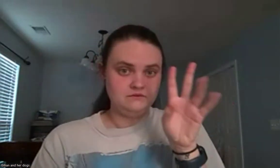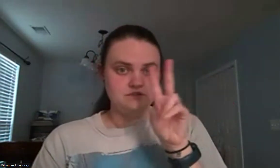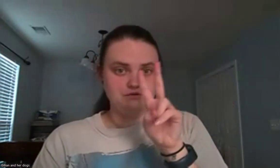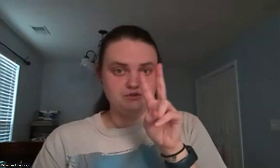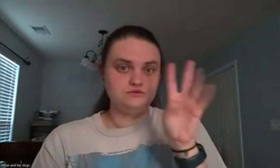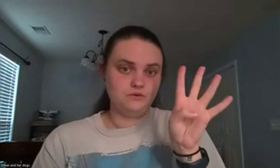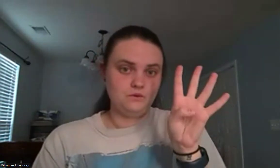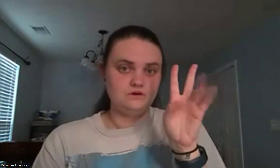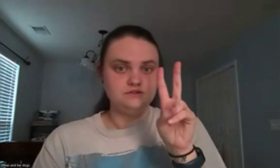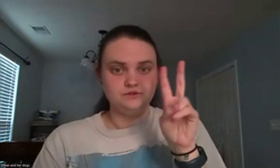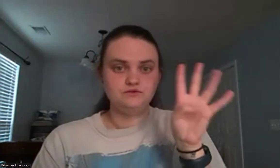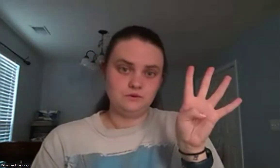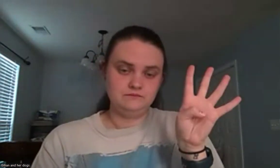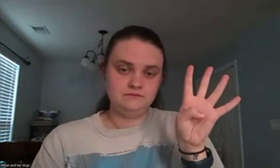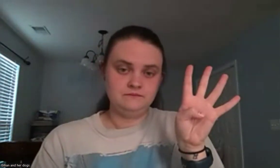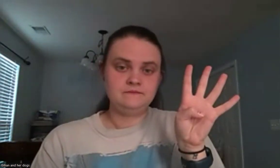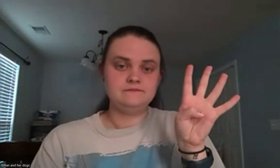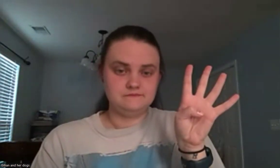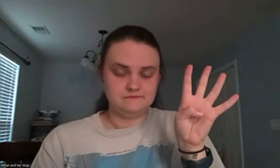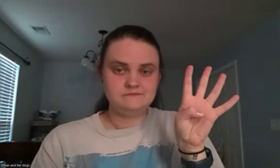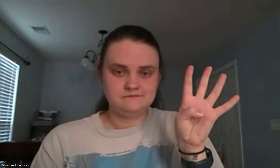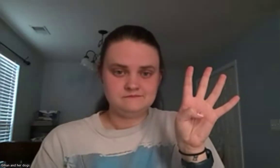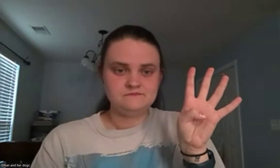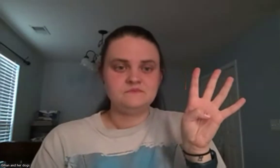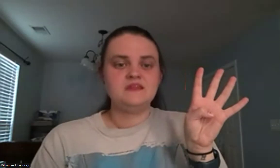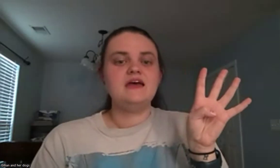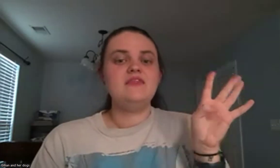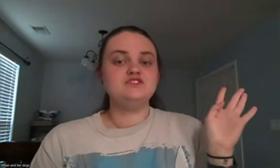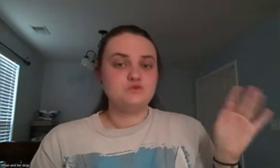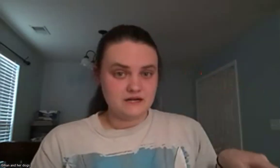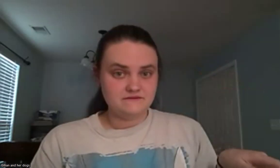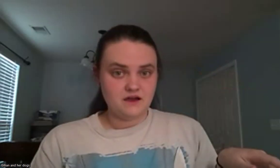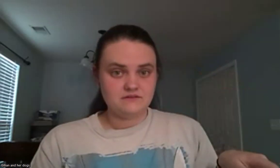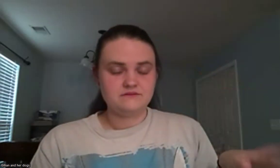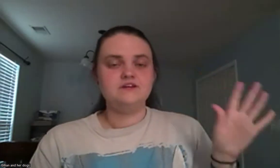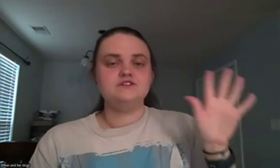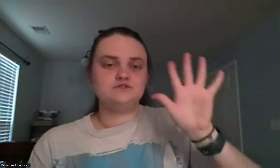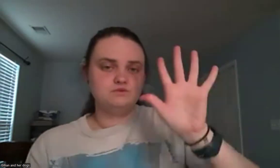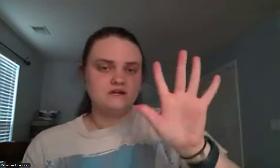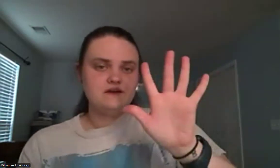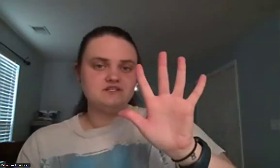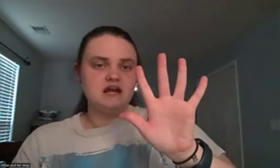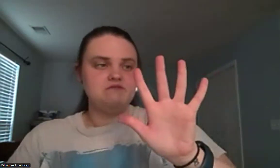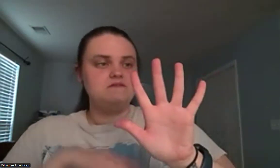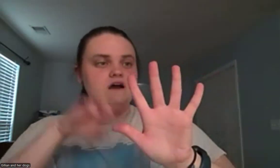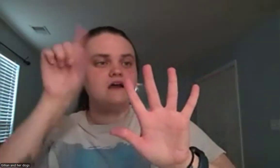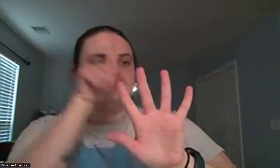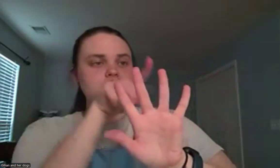So 2, 4, 2, 4. Mm-hmm. And then 25. So 25 is going to have a 5.